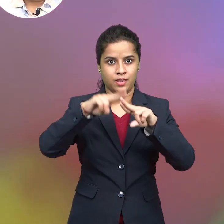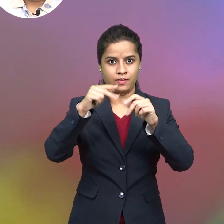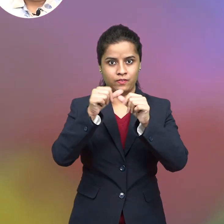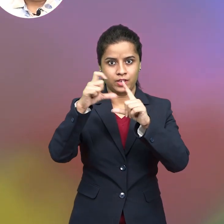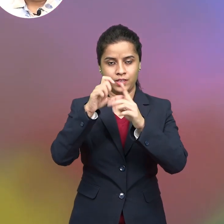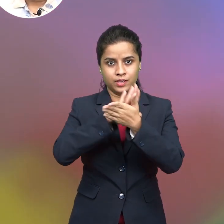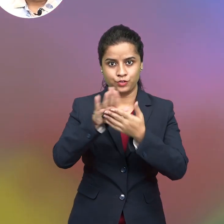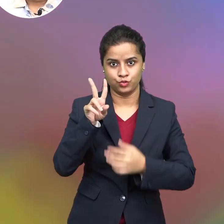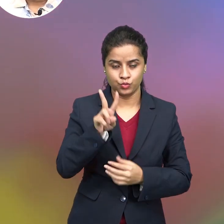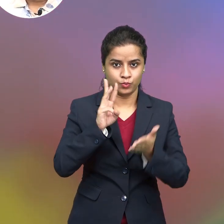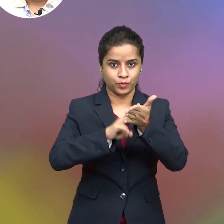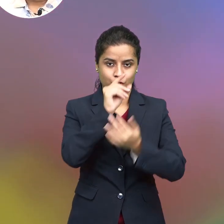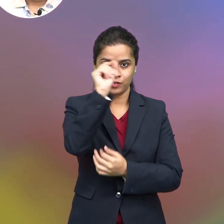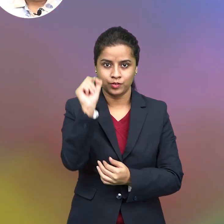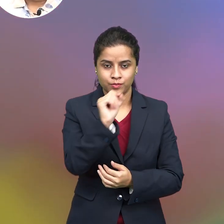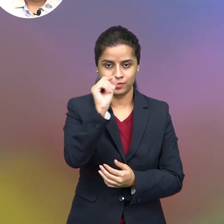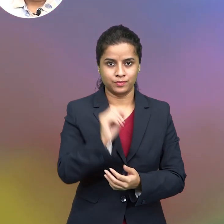molecule.